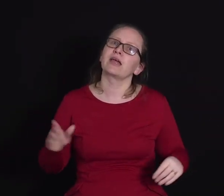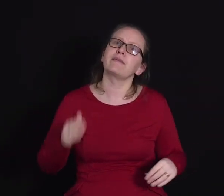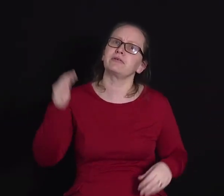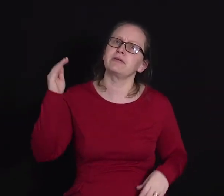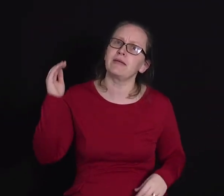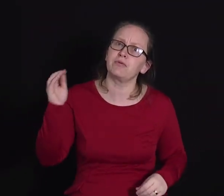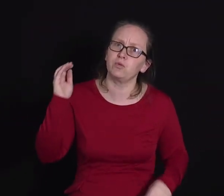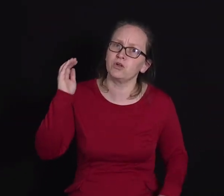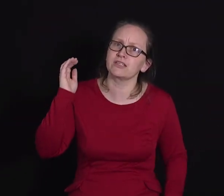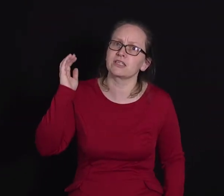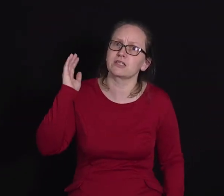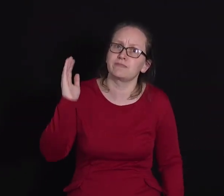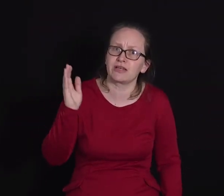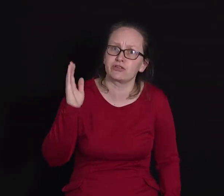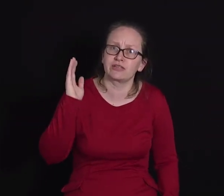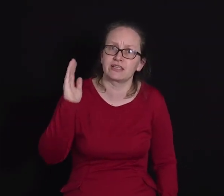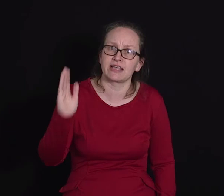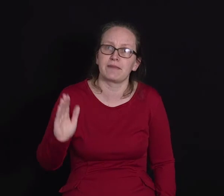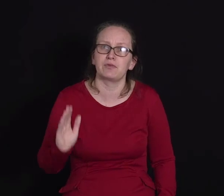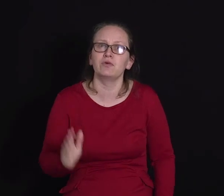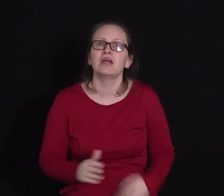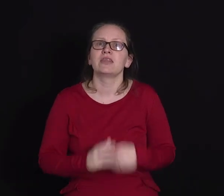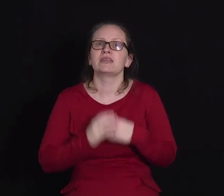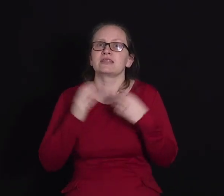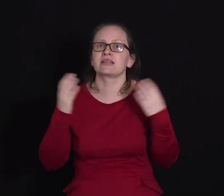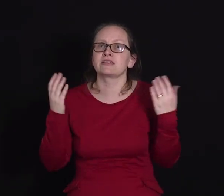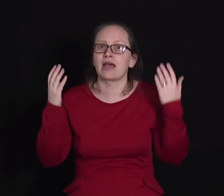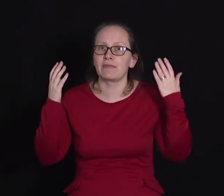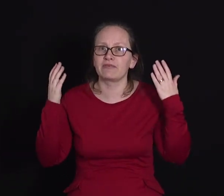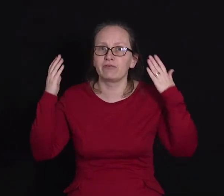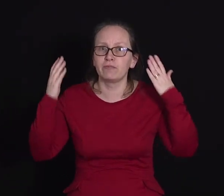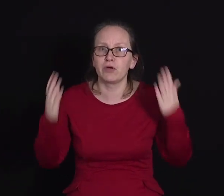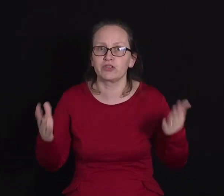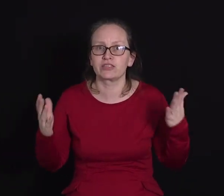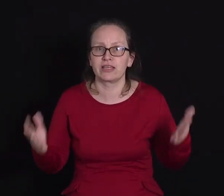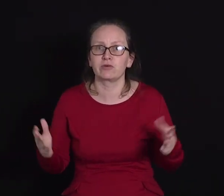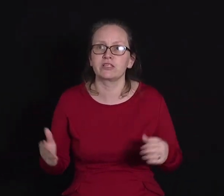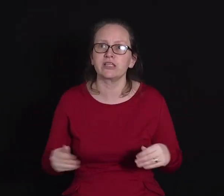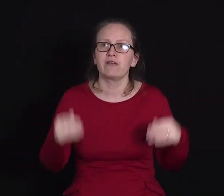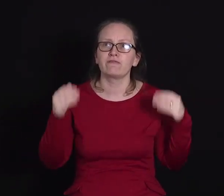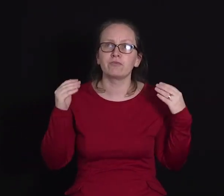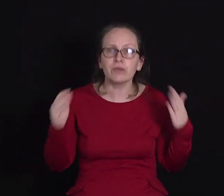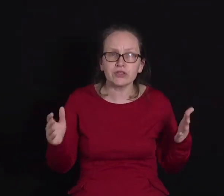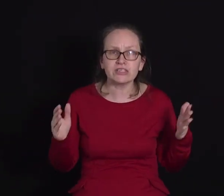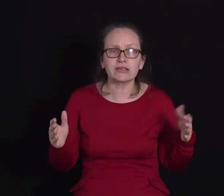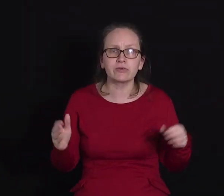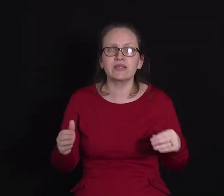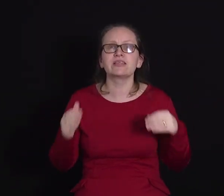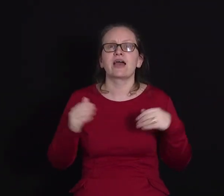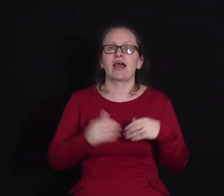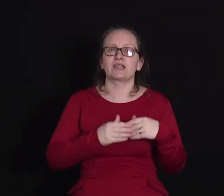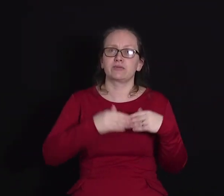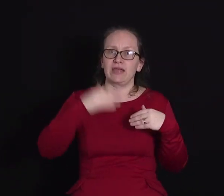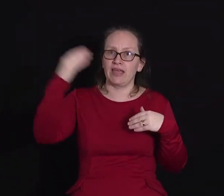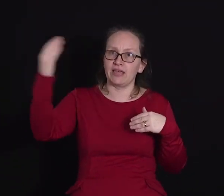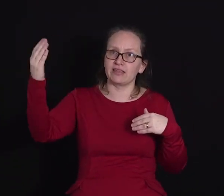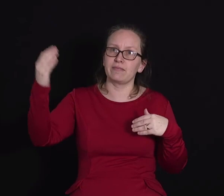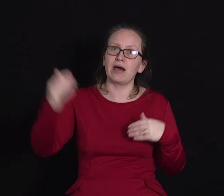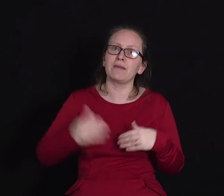but remember, water's a special example. This doesn't happen for most liquids. For most liquids, as we heat them up,